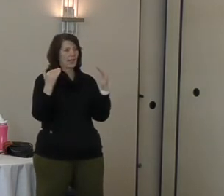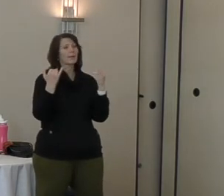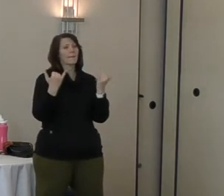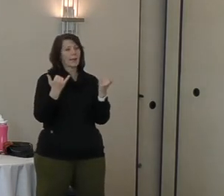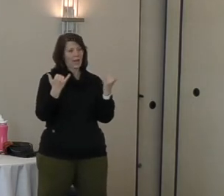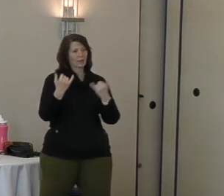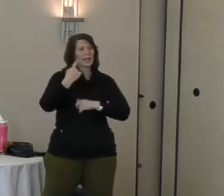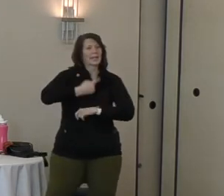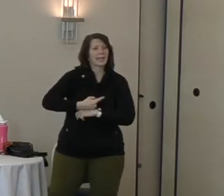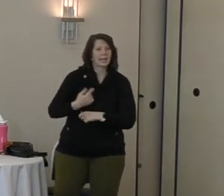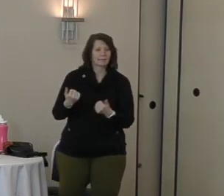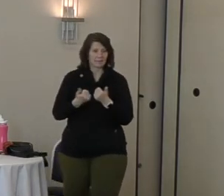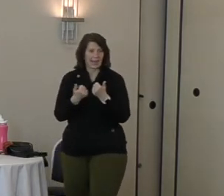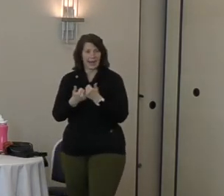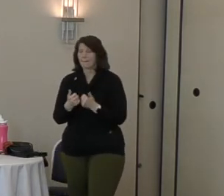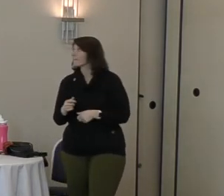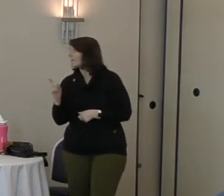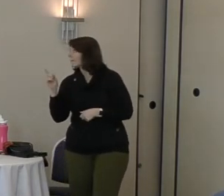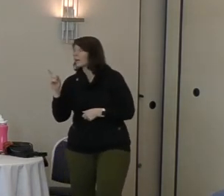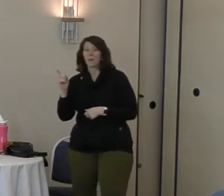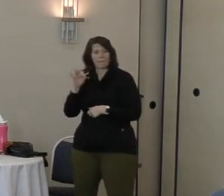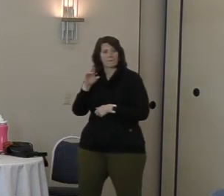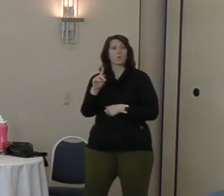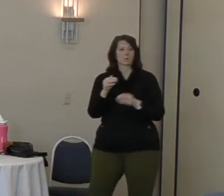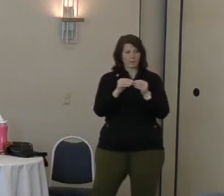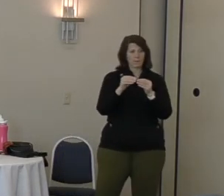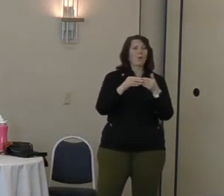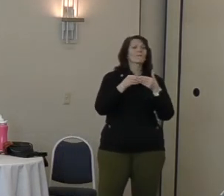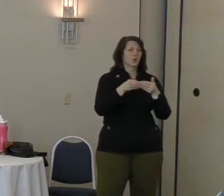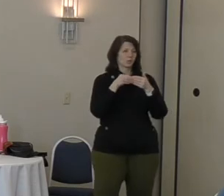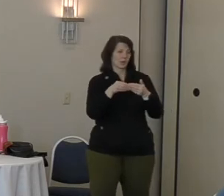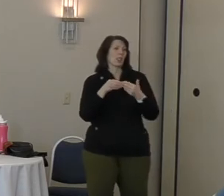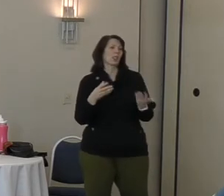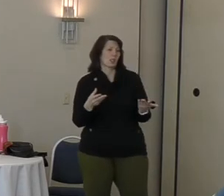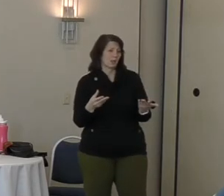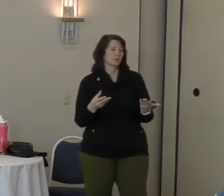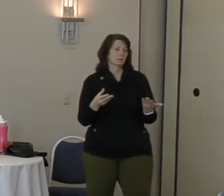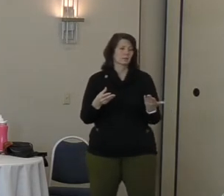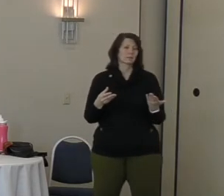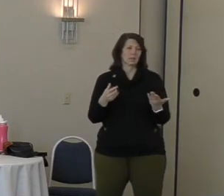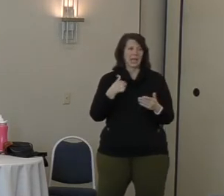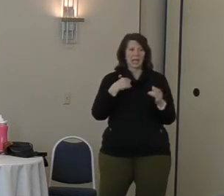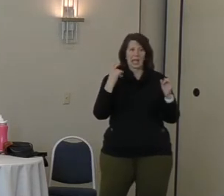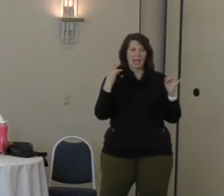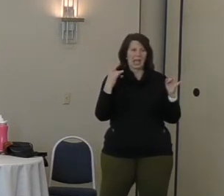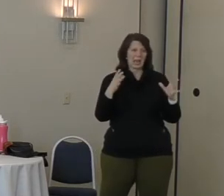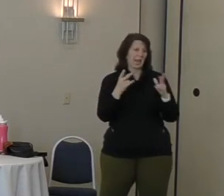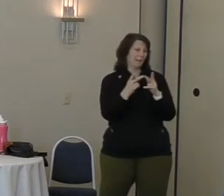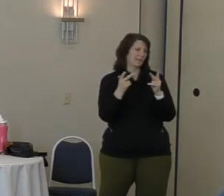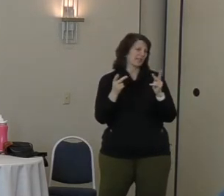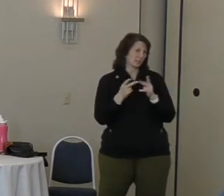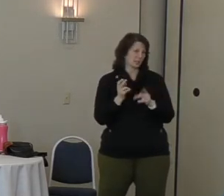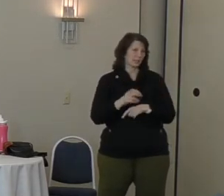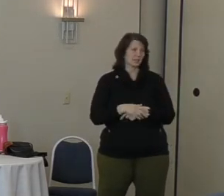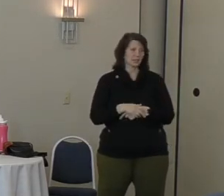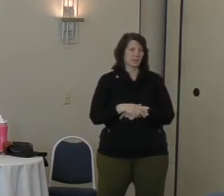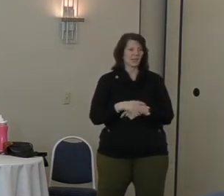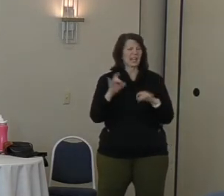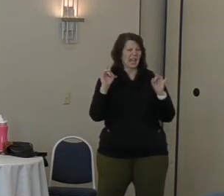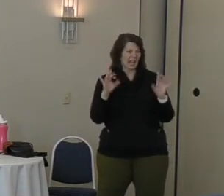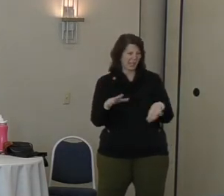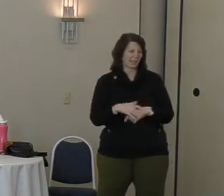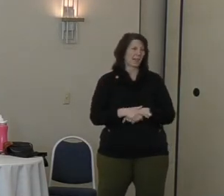game, forwards are much more versatile than they used to be. I hate positions. I hate